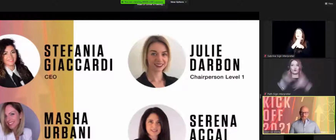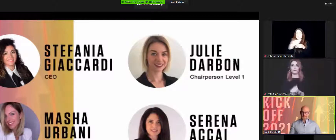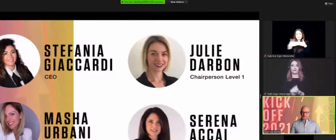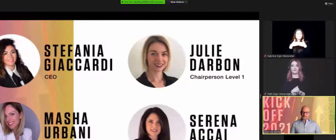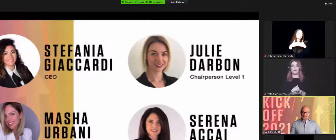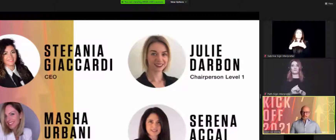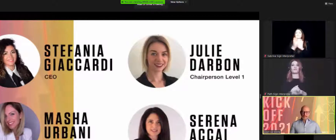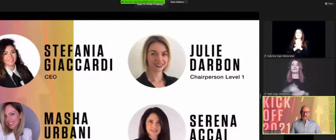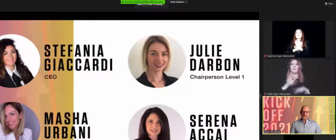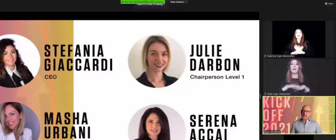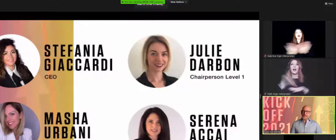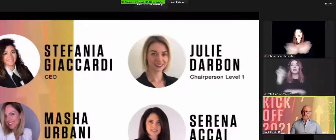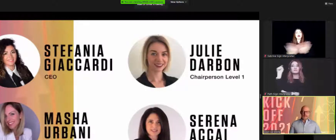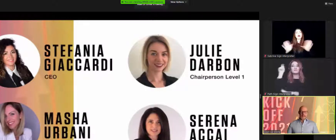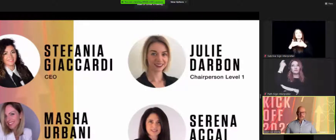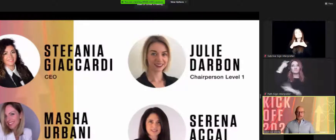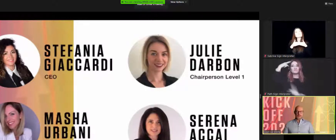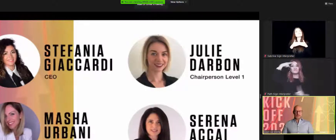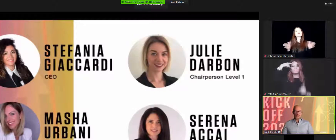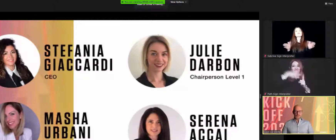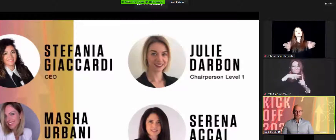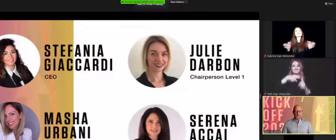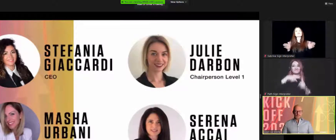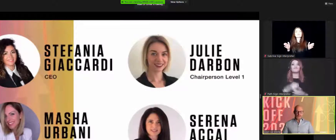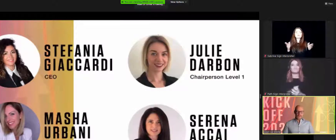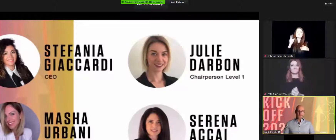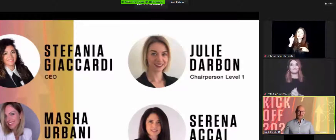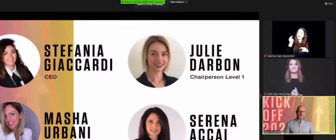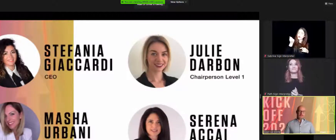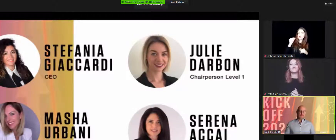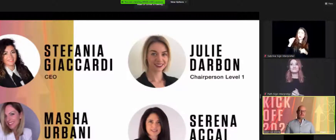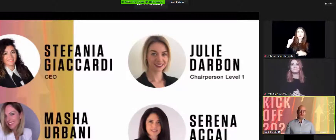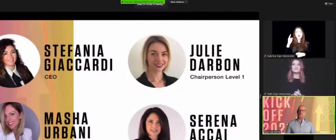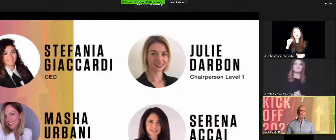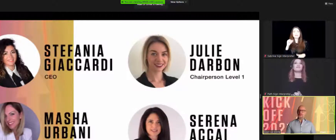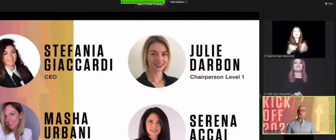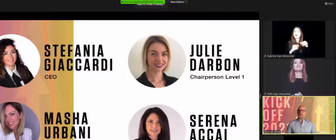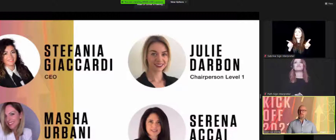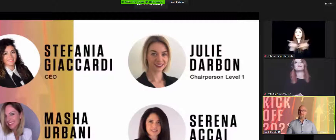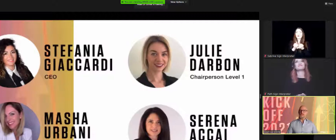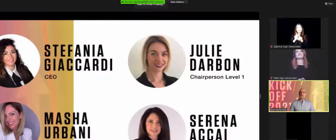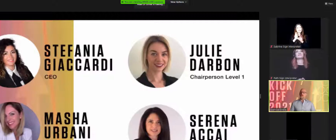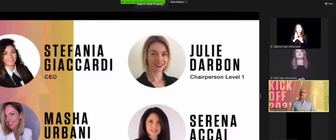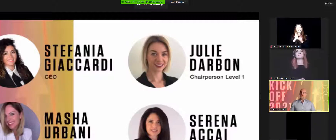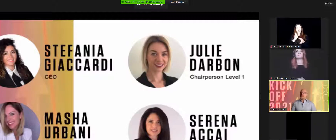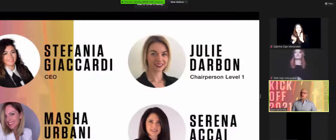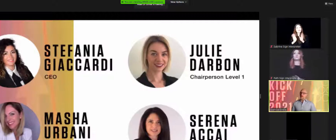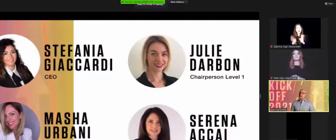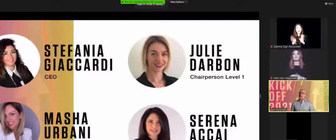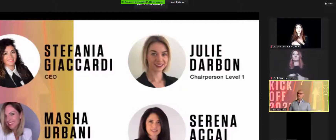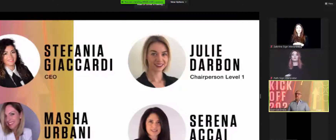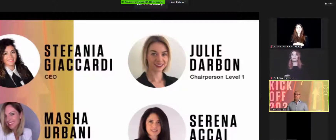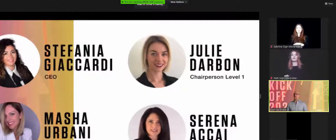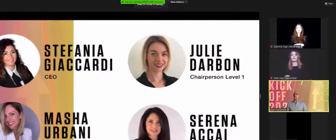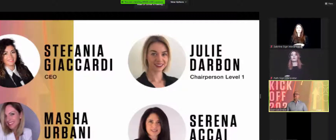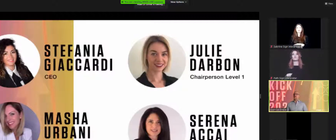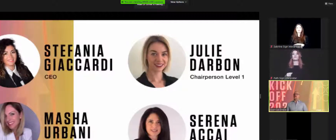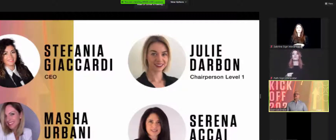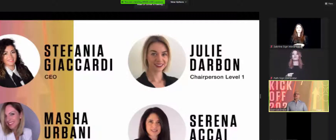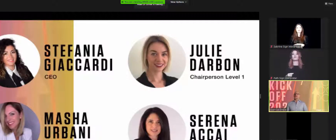now I'm coming to a very, very important person who